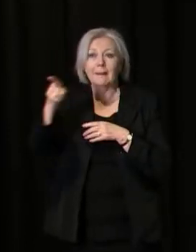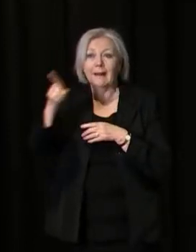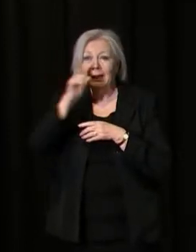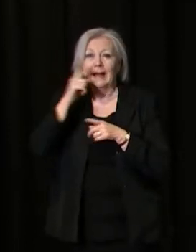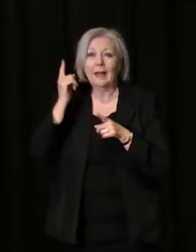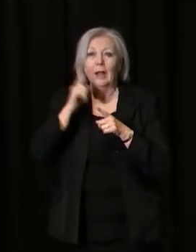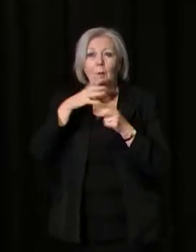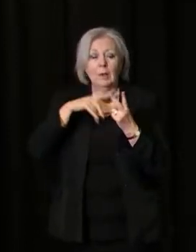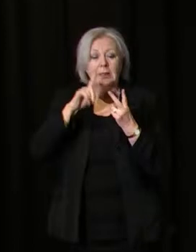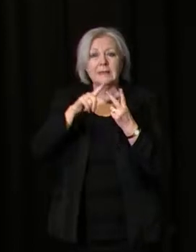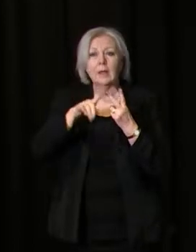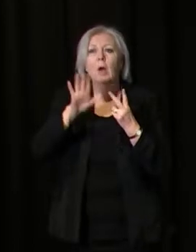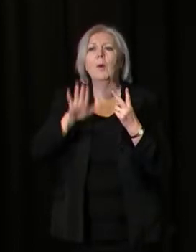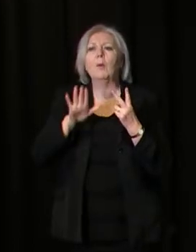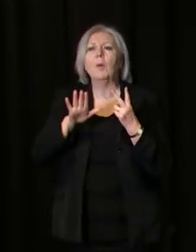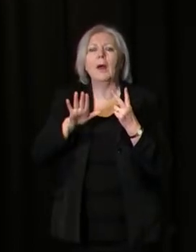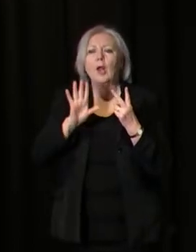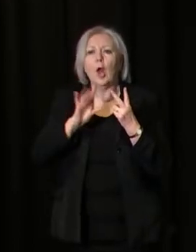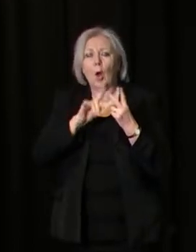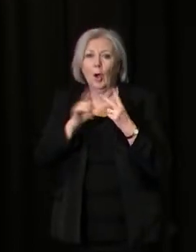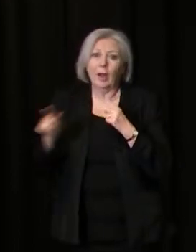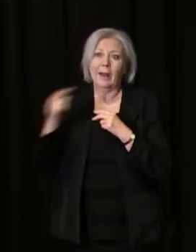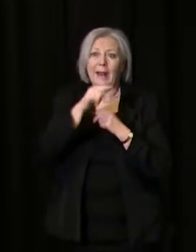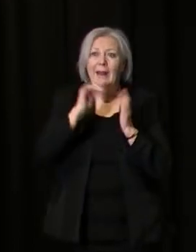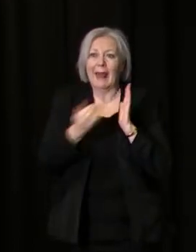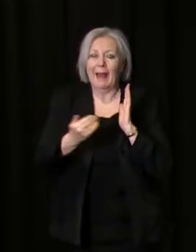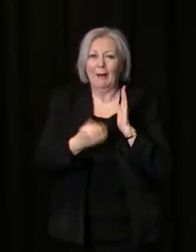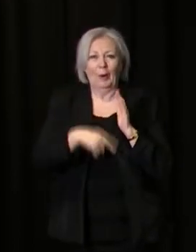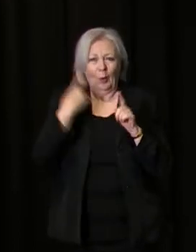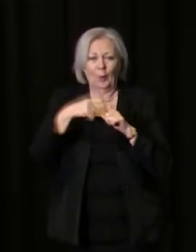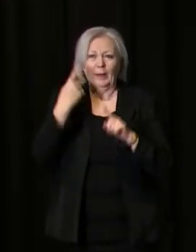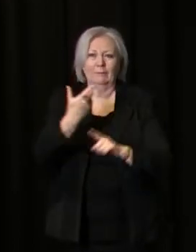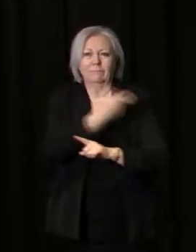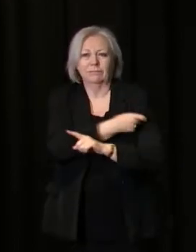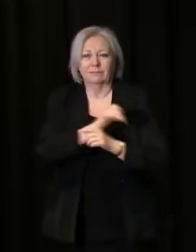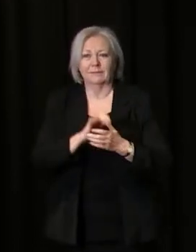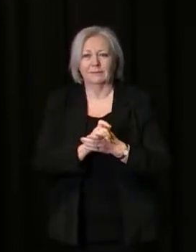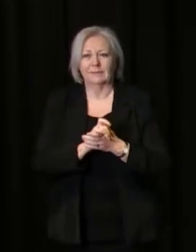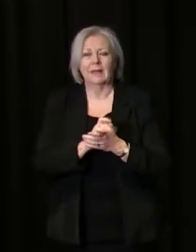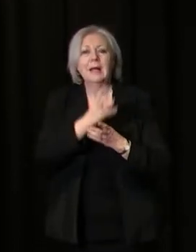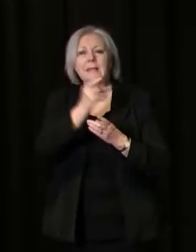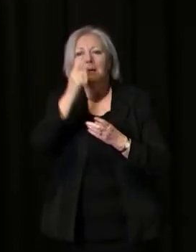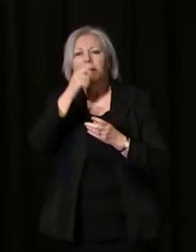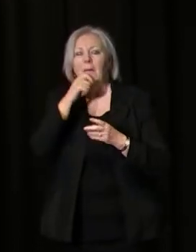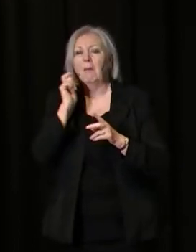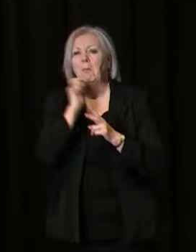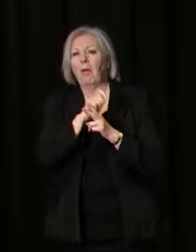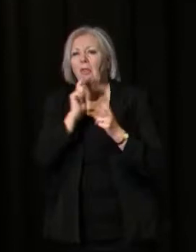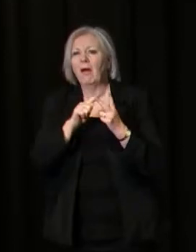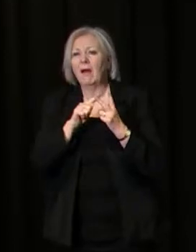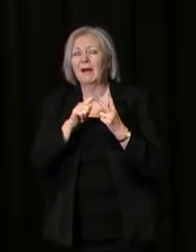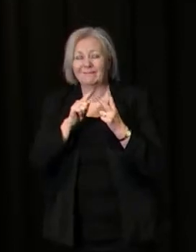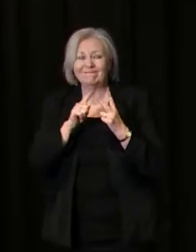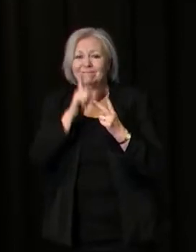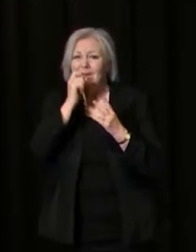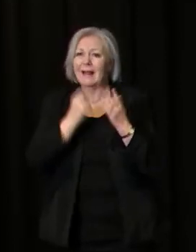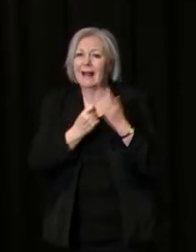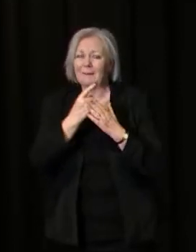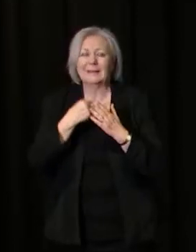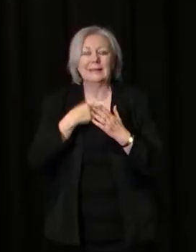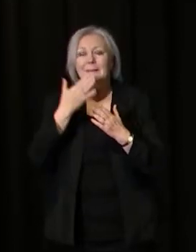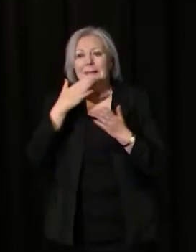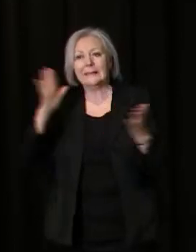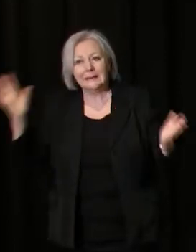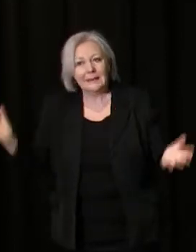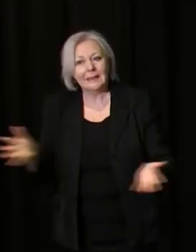bringing their second doses forward, by turning up to their second dose appointments, no-shows, everyone does, you know, that really intense effort to get this job